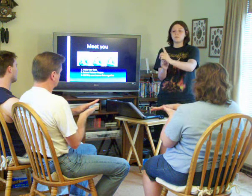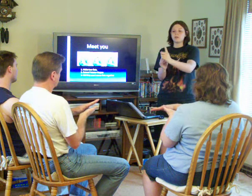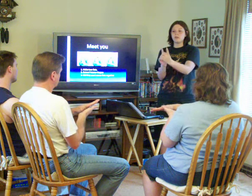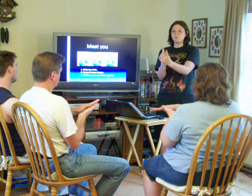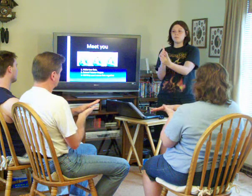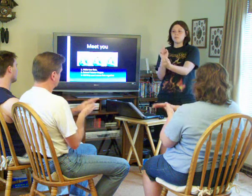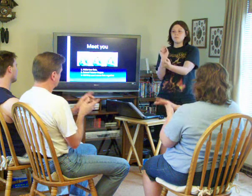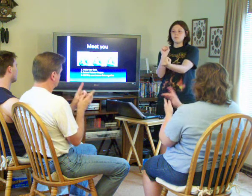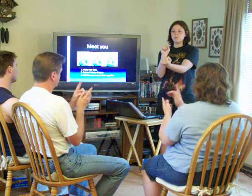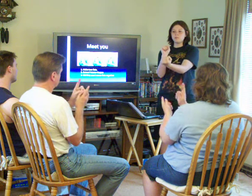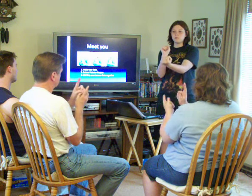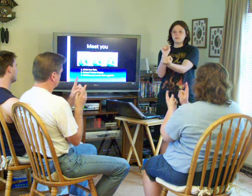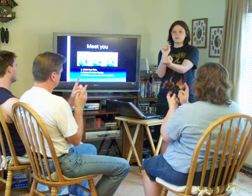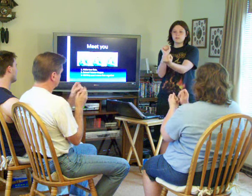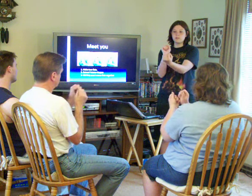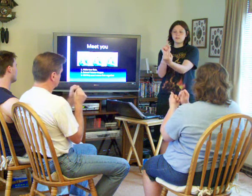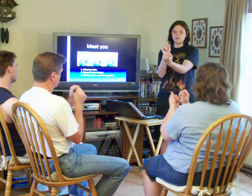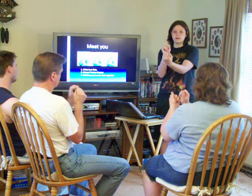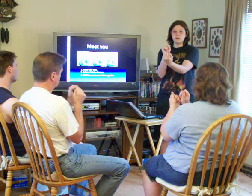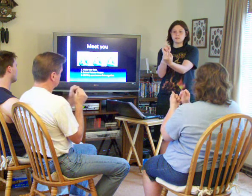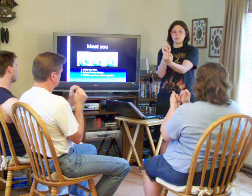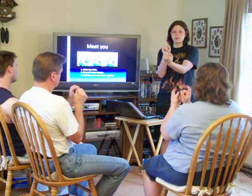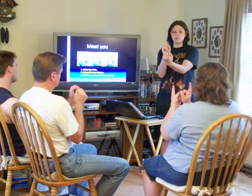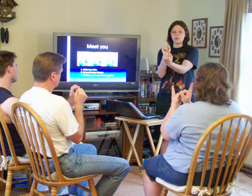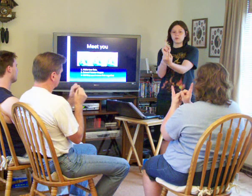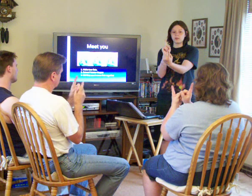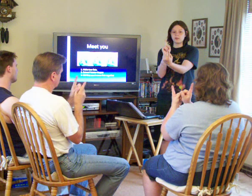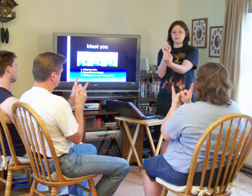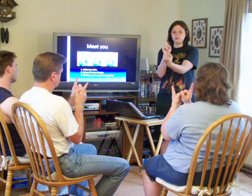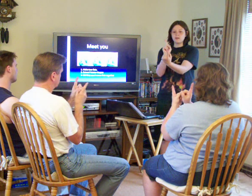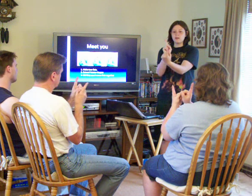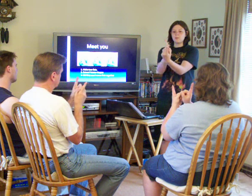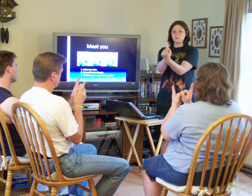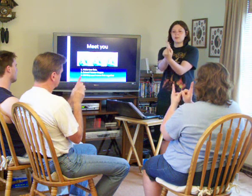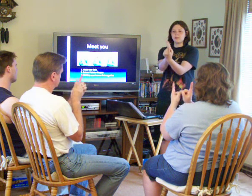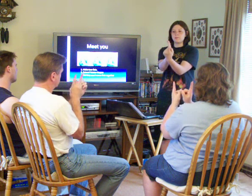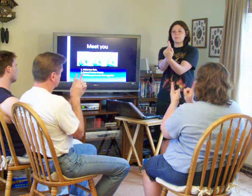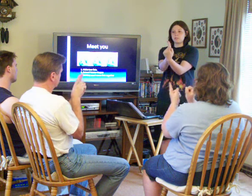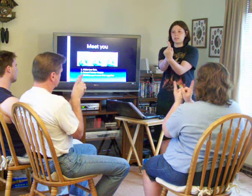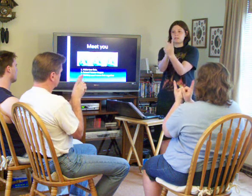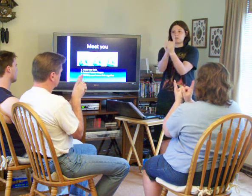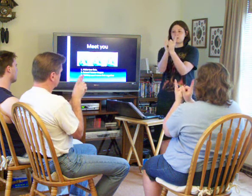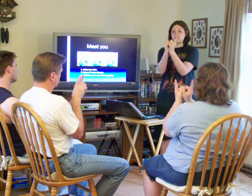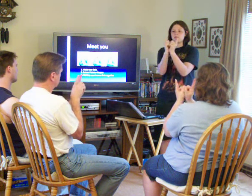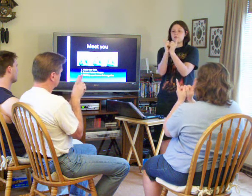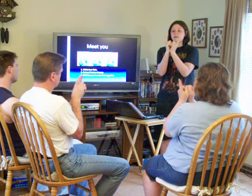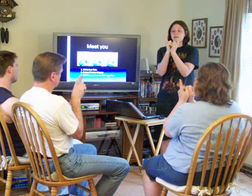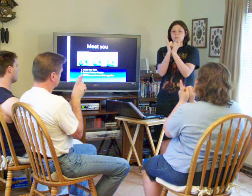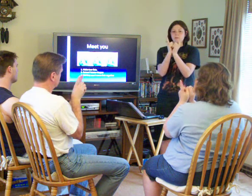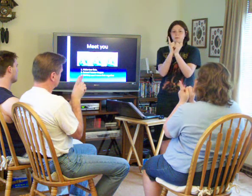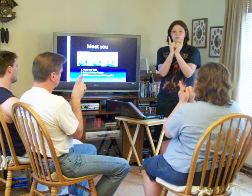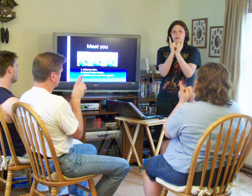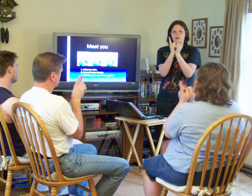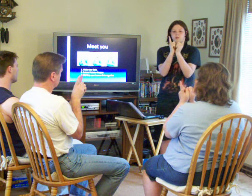it up to 2 fists, extend your pointer fingers, and bring them to meet so that